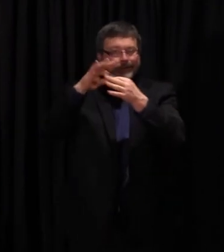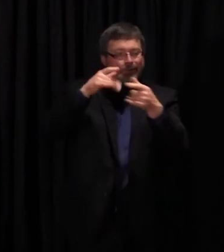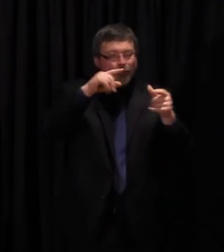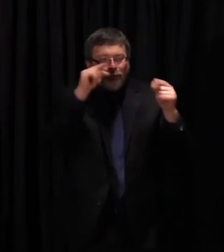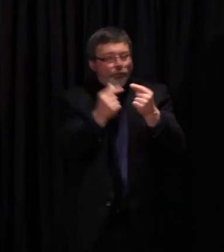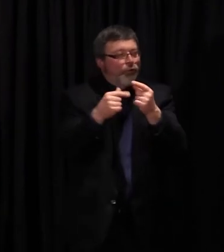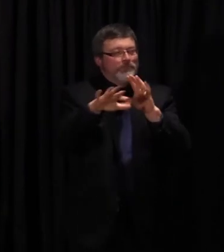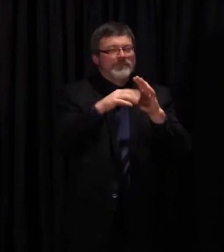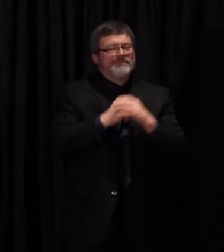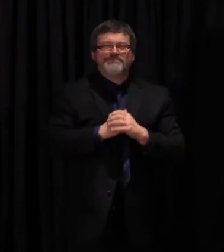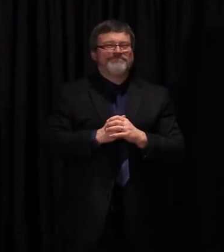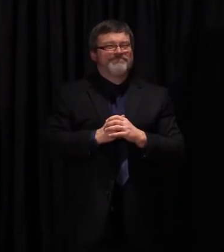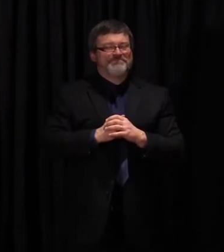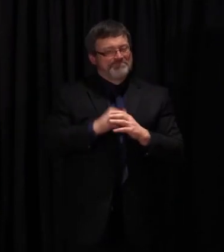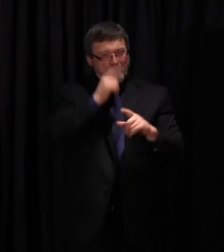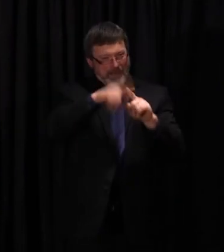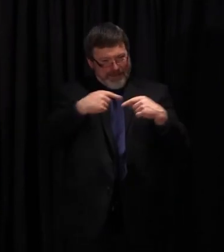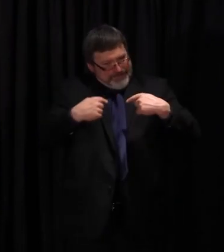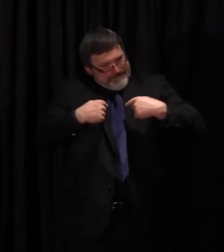about us.